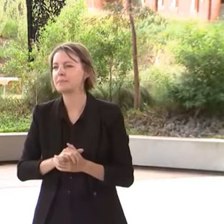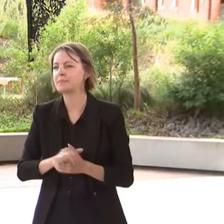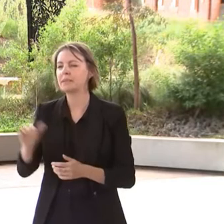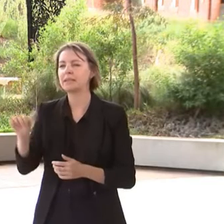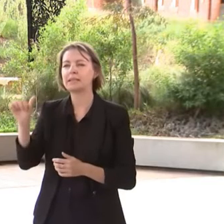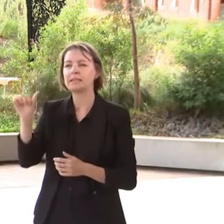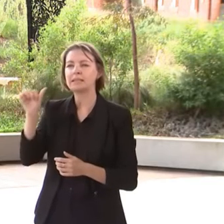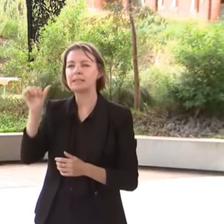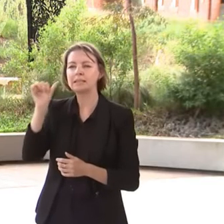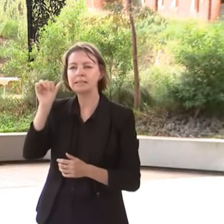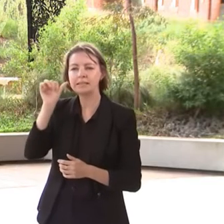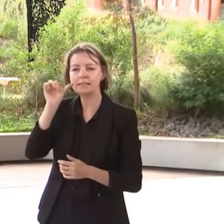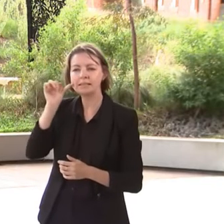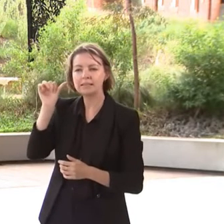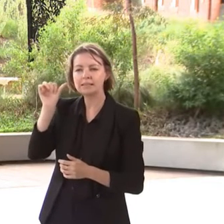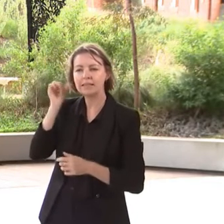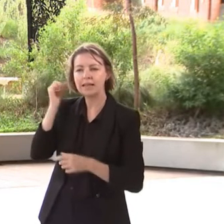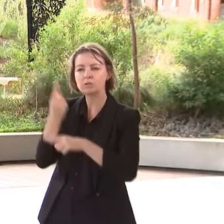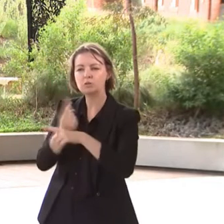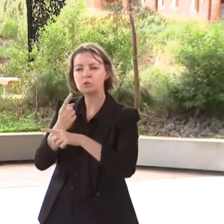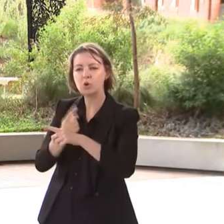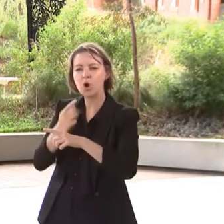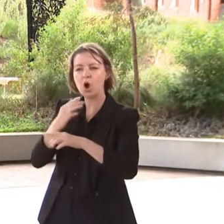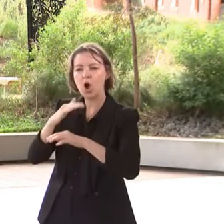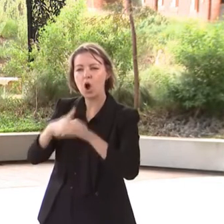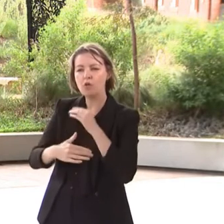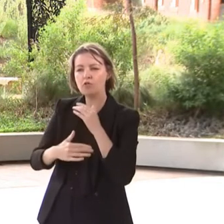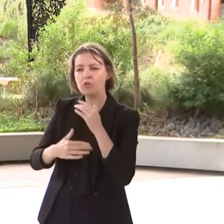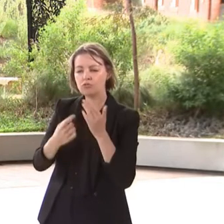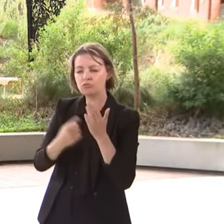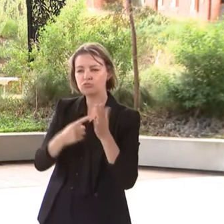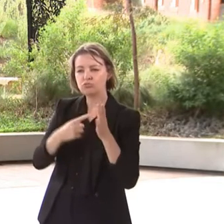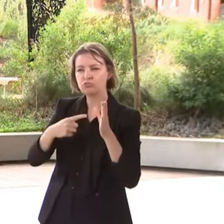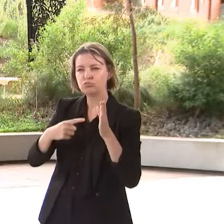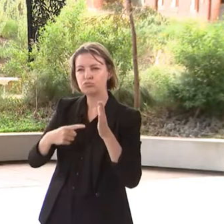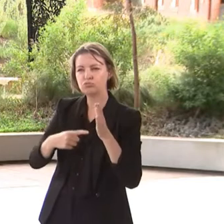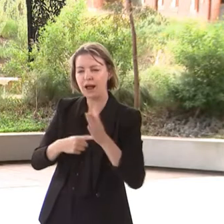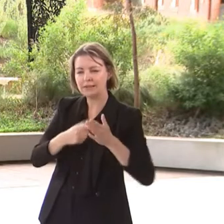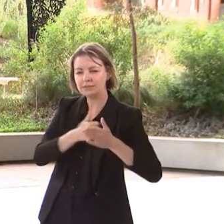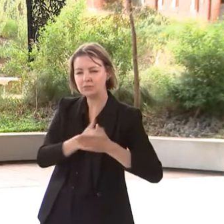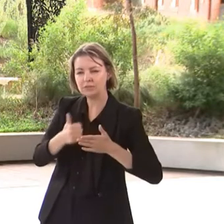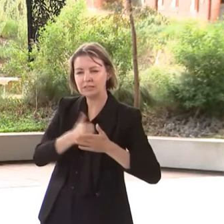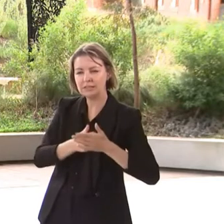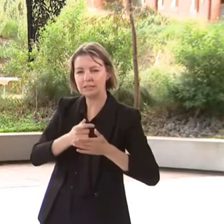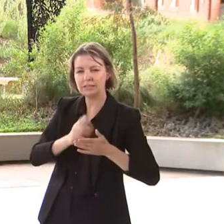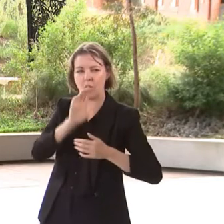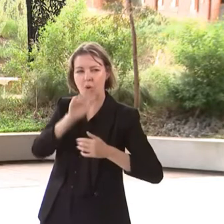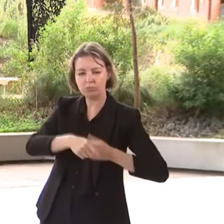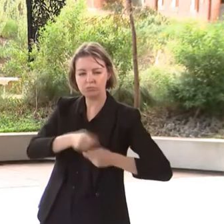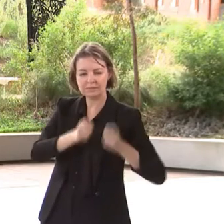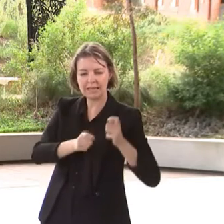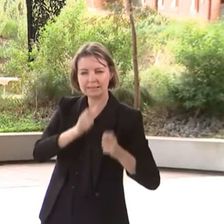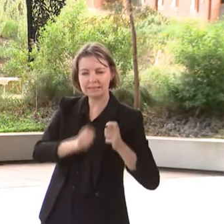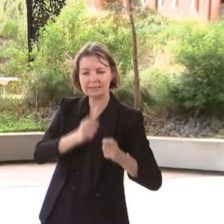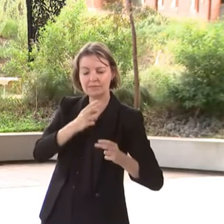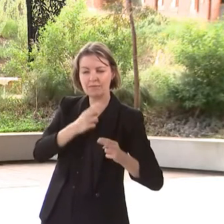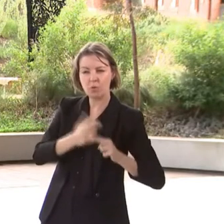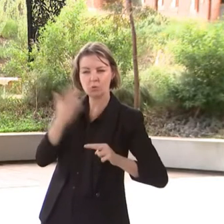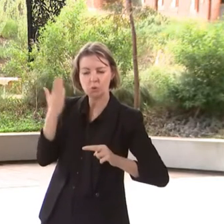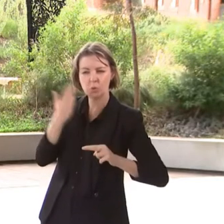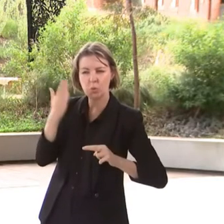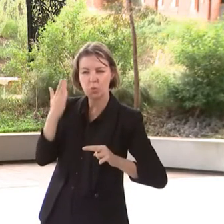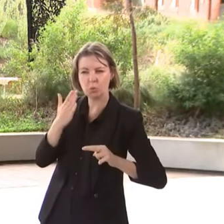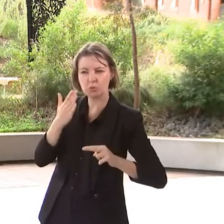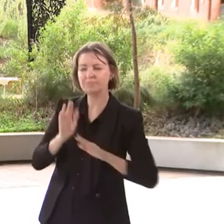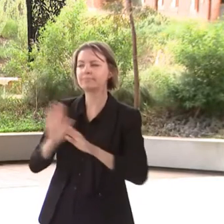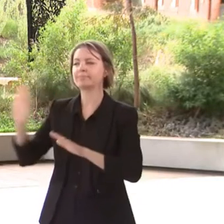evidence for surveillance testing. Can you explain why that's your preference? And are you going to mandate masks in classrooms? Well, I don't want to give a running